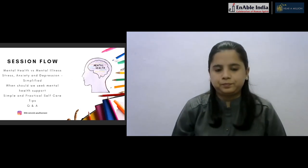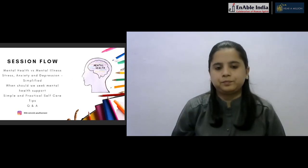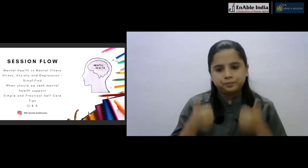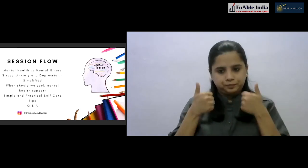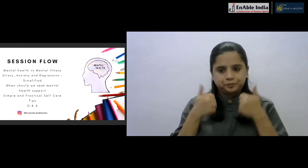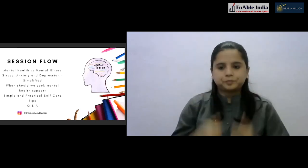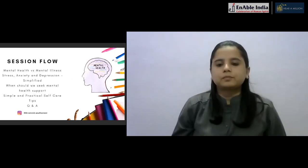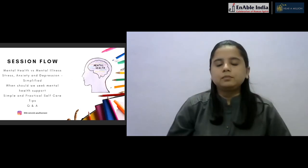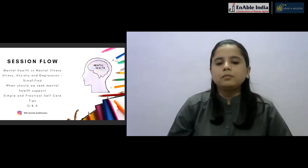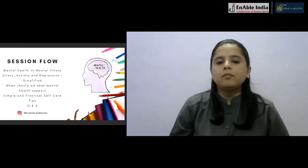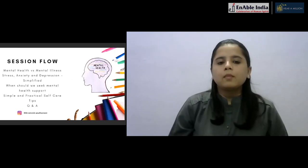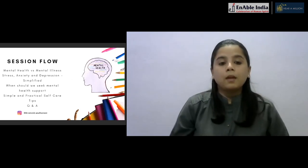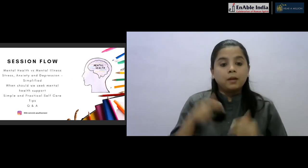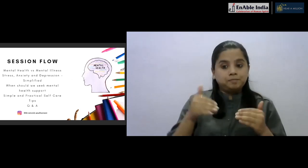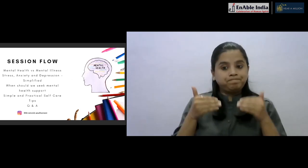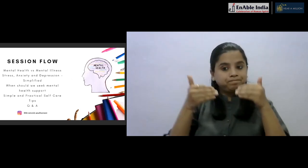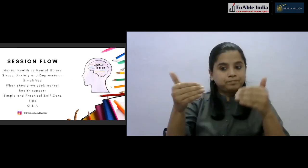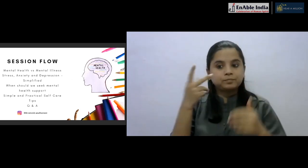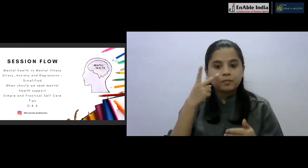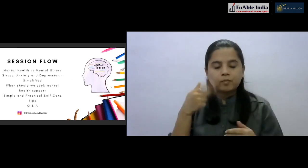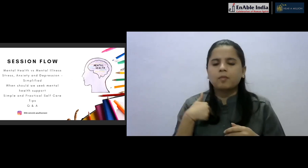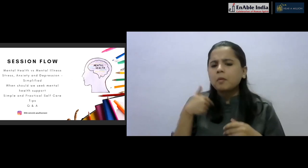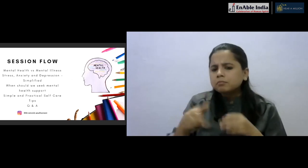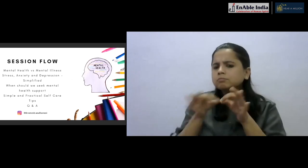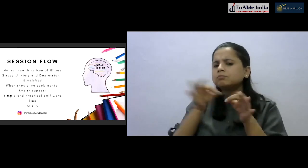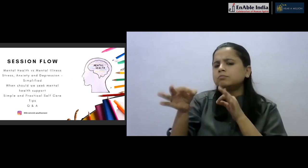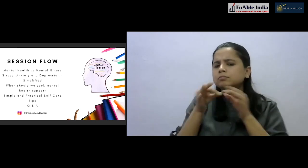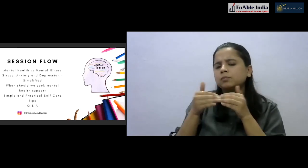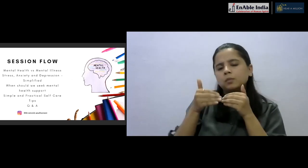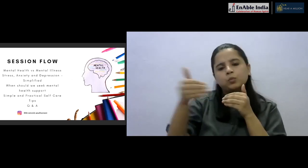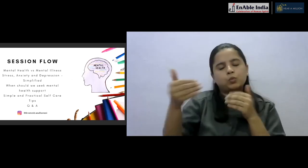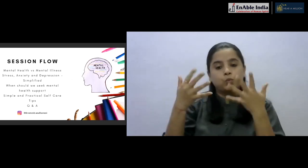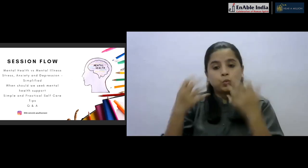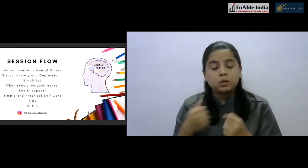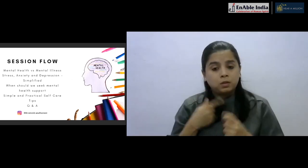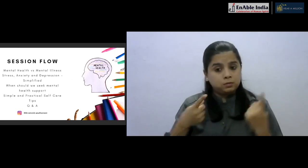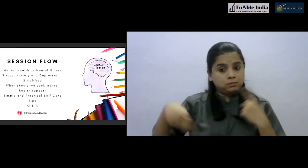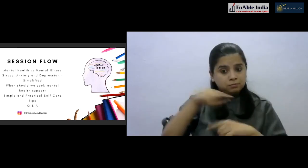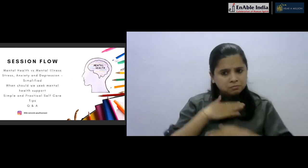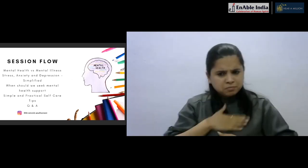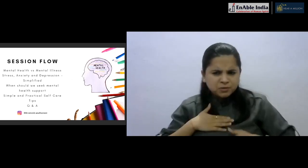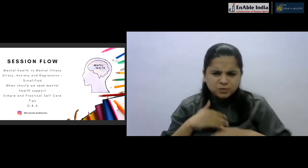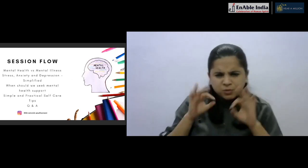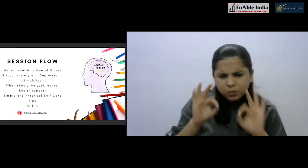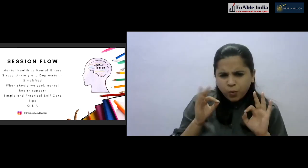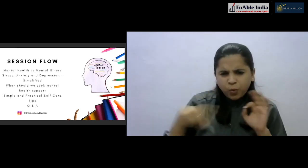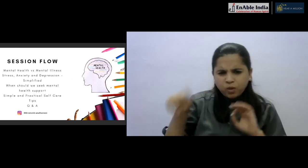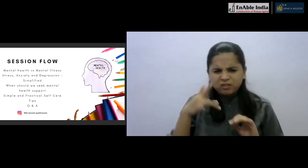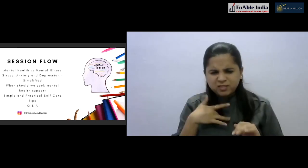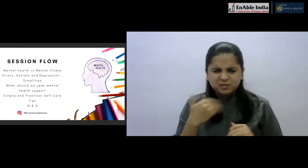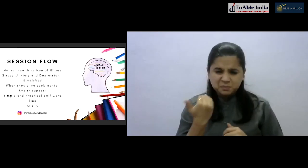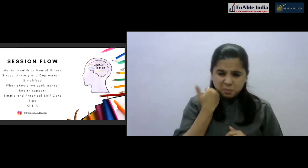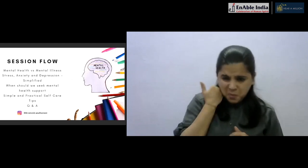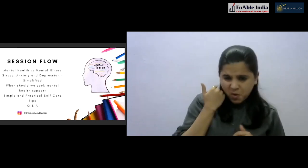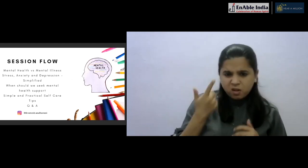Okay. So moving forward, before I move forward, are we enjoying the session? Are we having a good time? Am